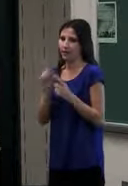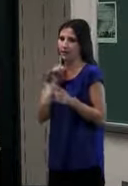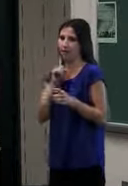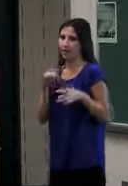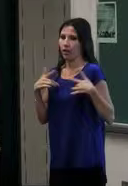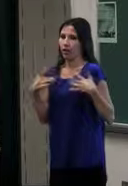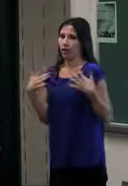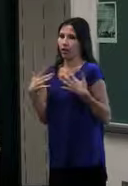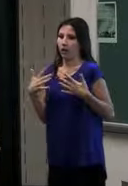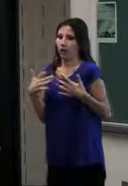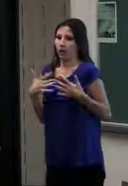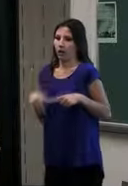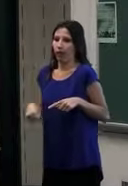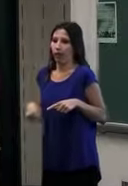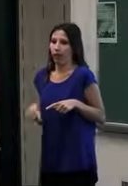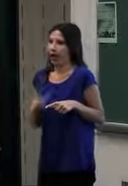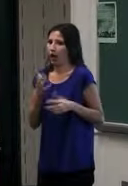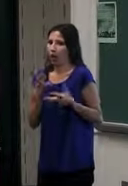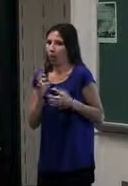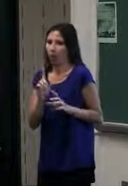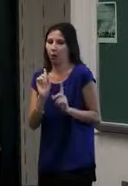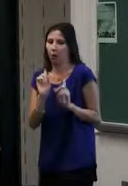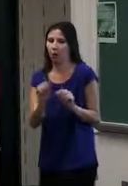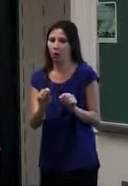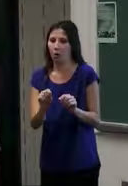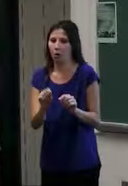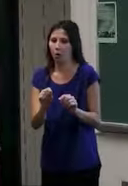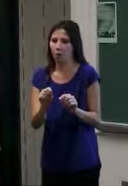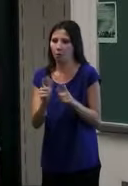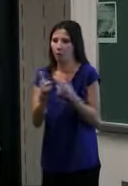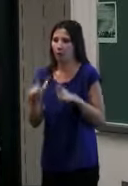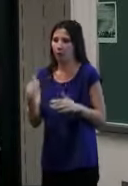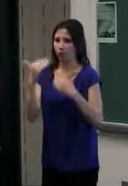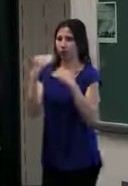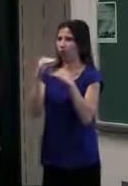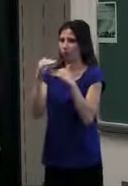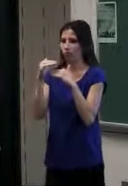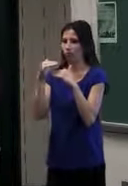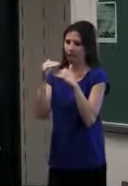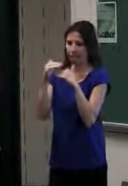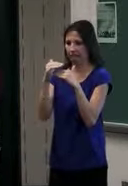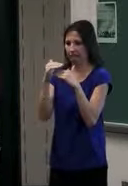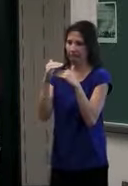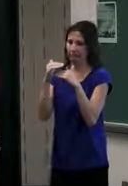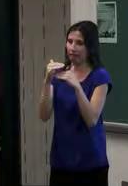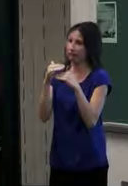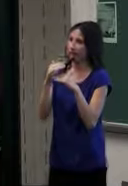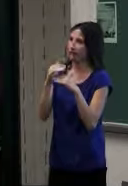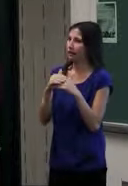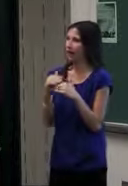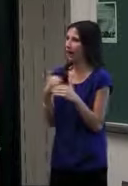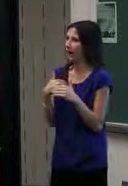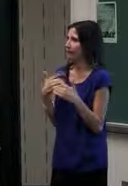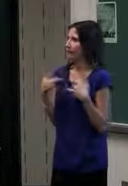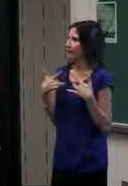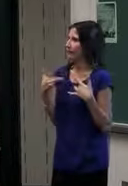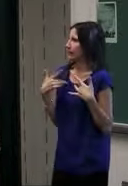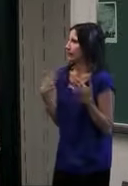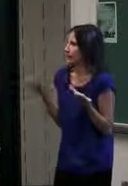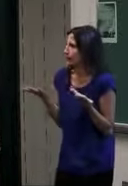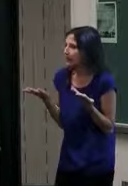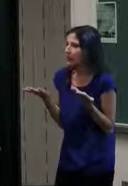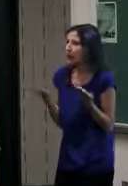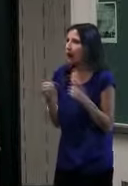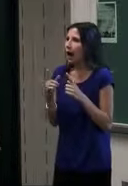events because my language was so limited, you know, and I didn't know, I felt really anxious, like I could do it, but I